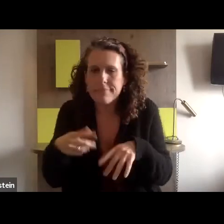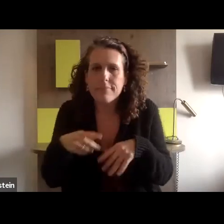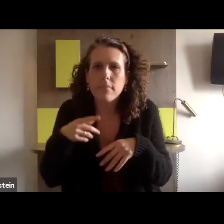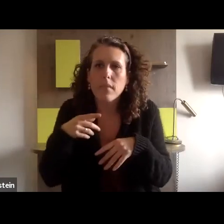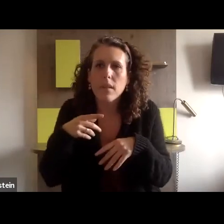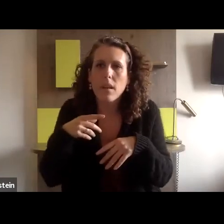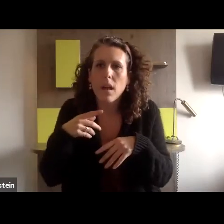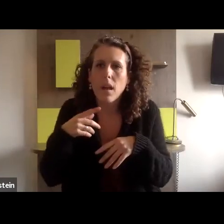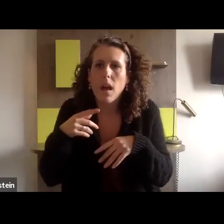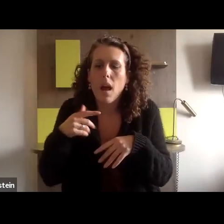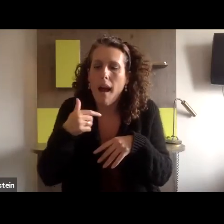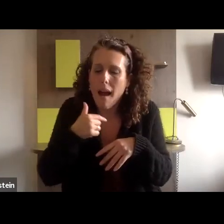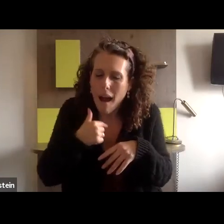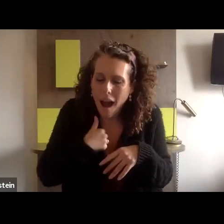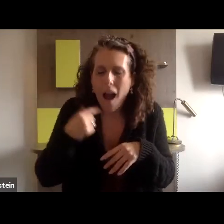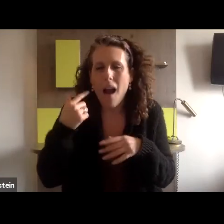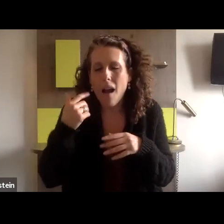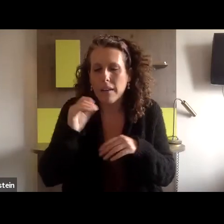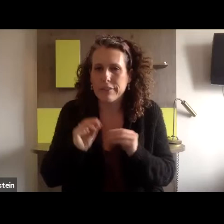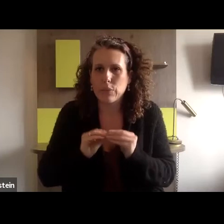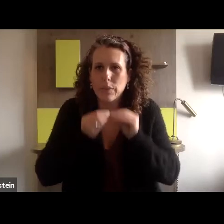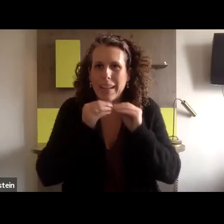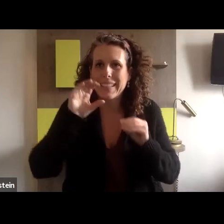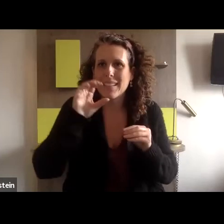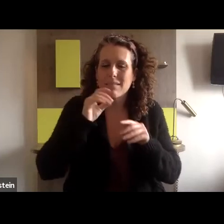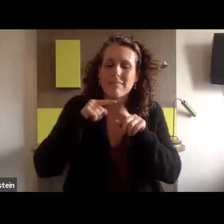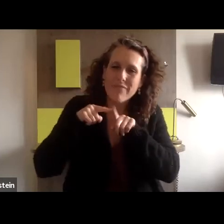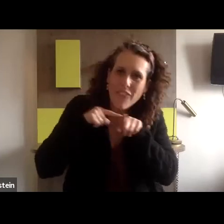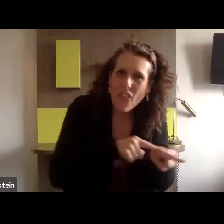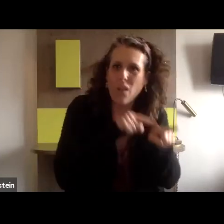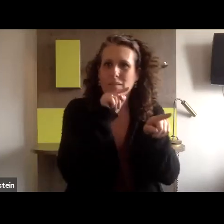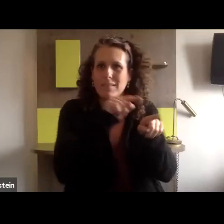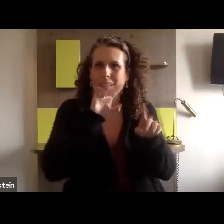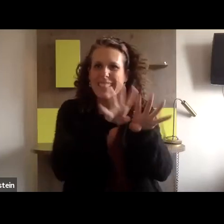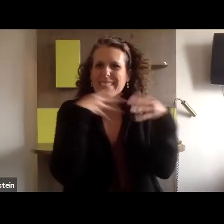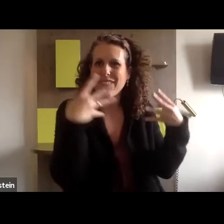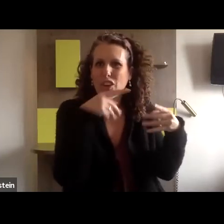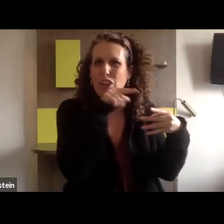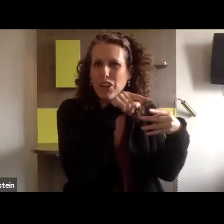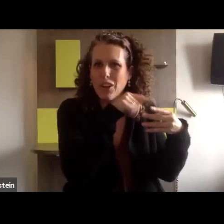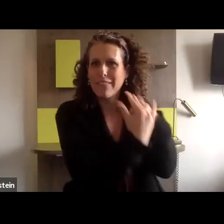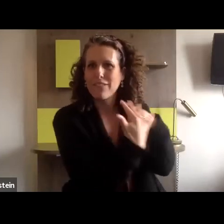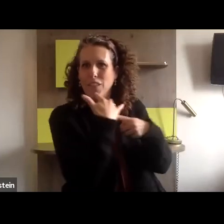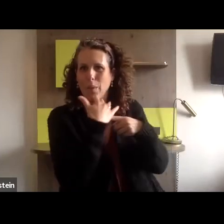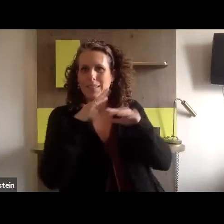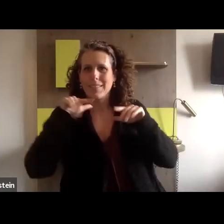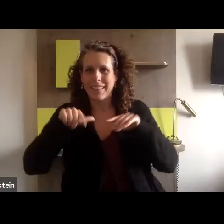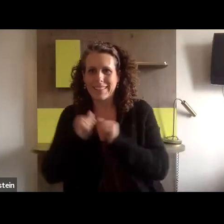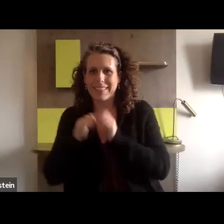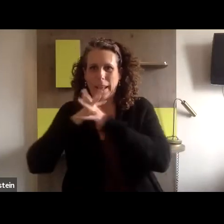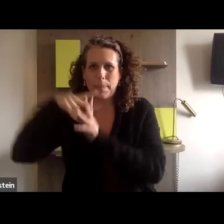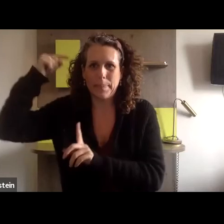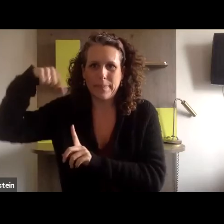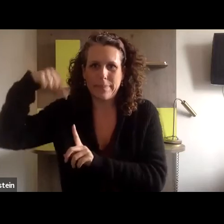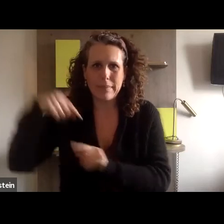are used at different levels of the CFR. So based on that, we actually,